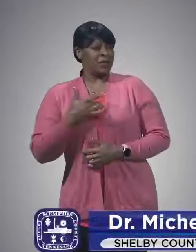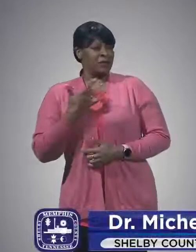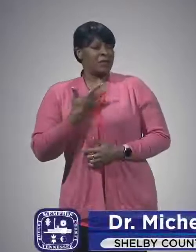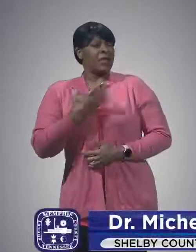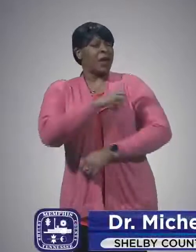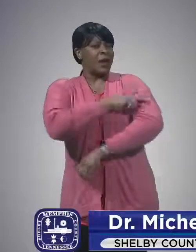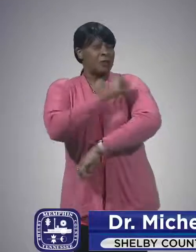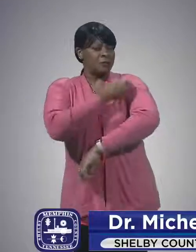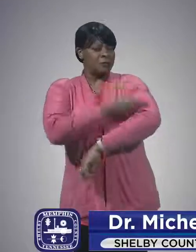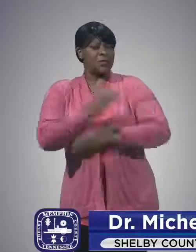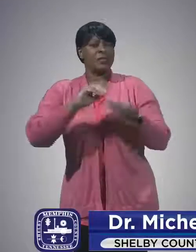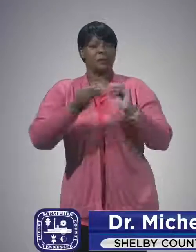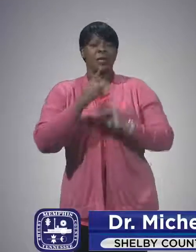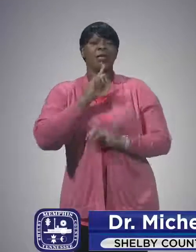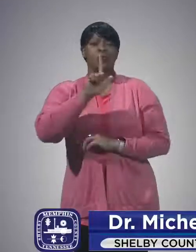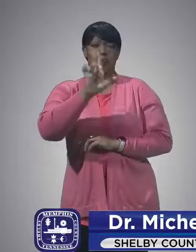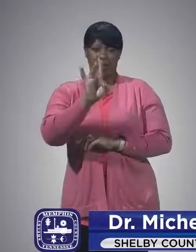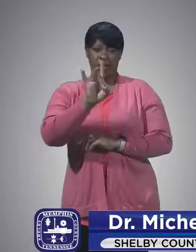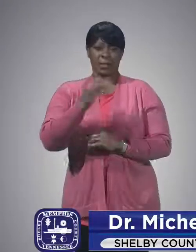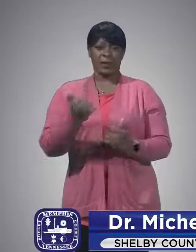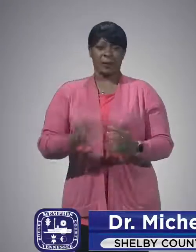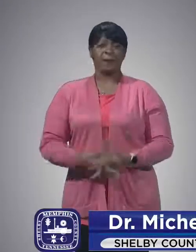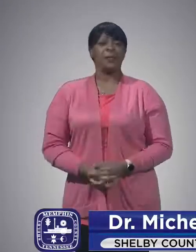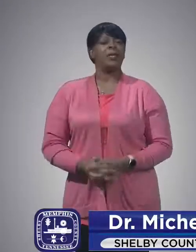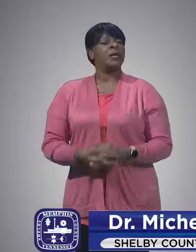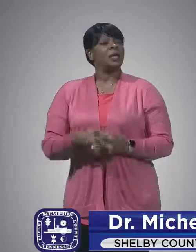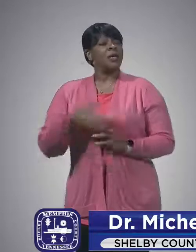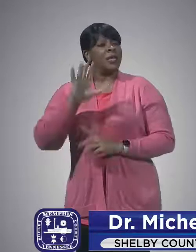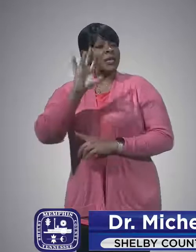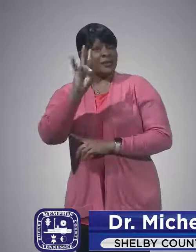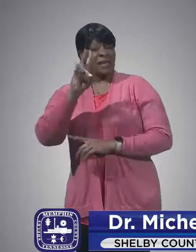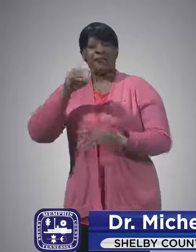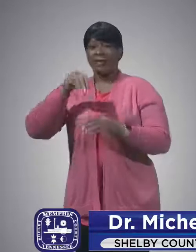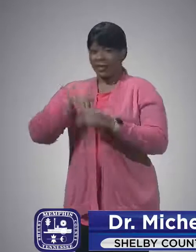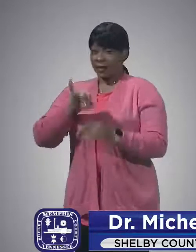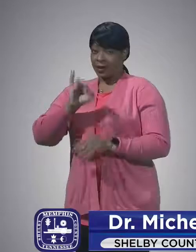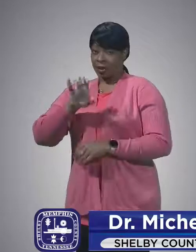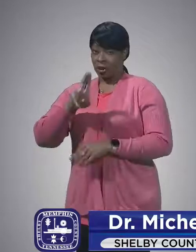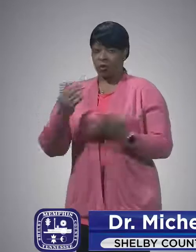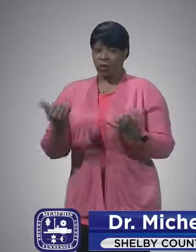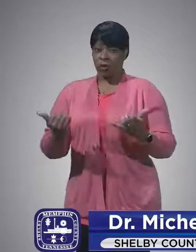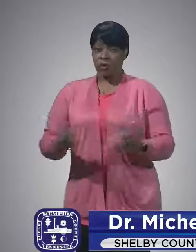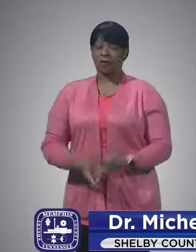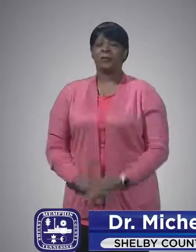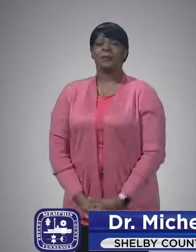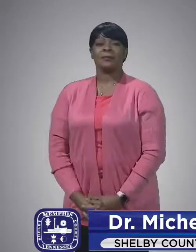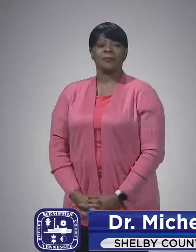pediatric hospitalized number is 28, and there are 7 in the ICU.